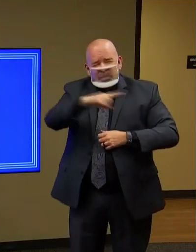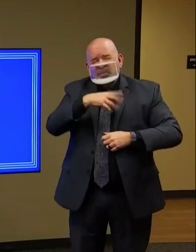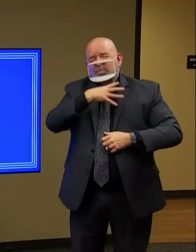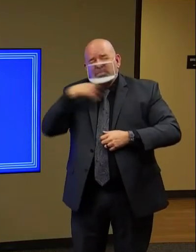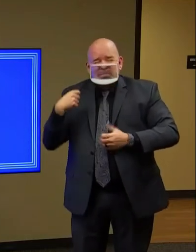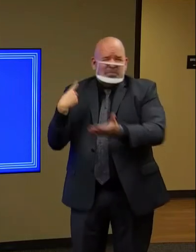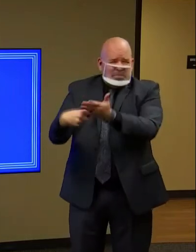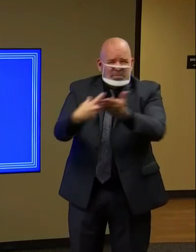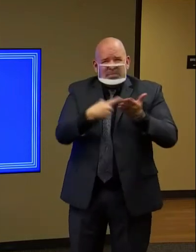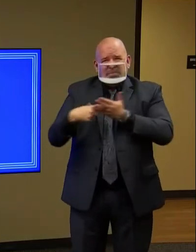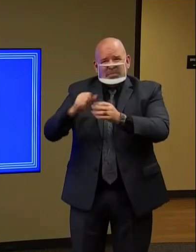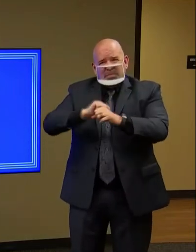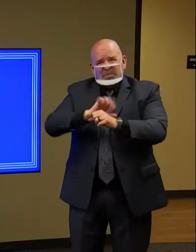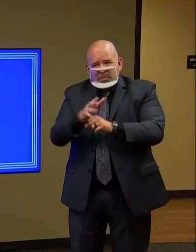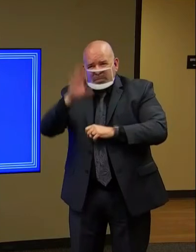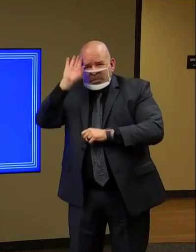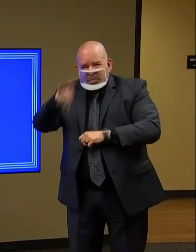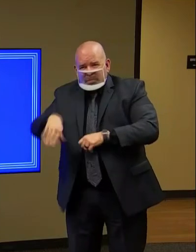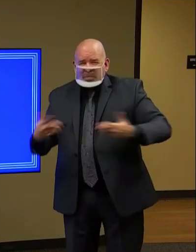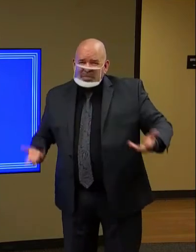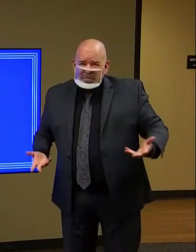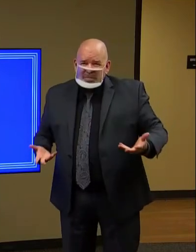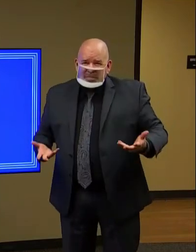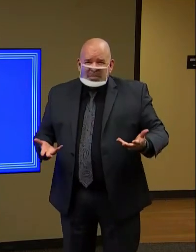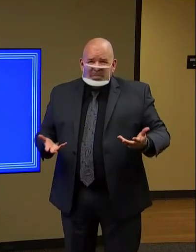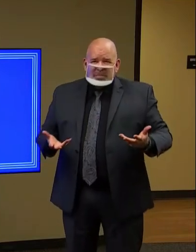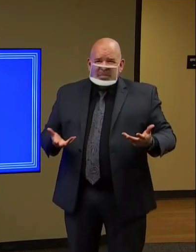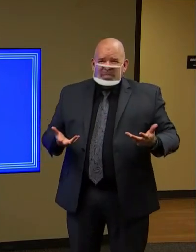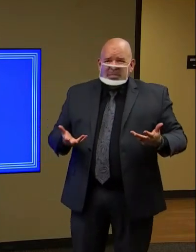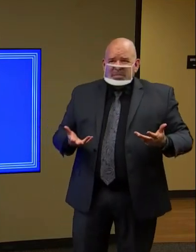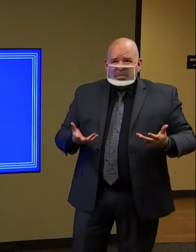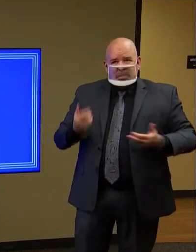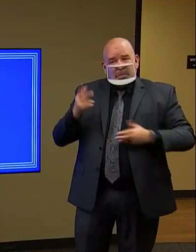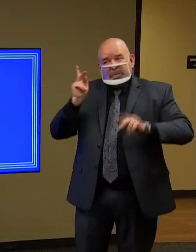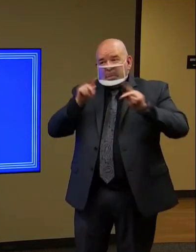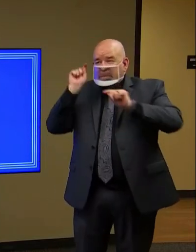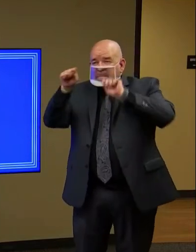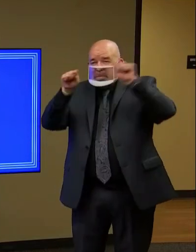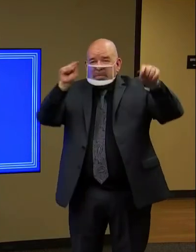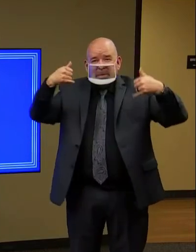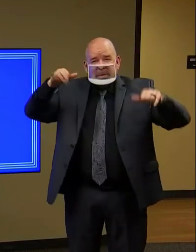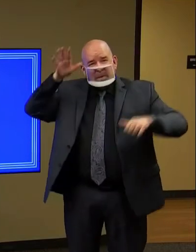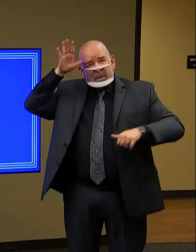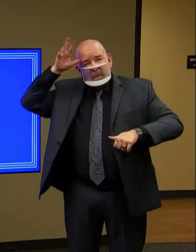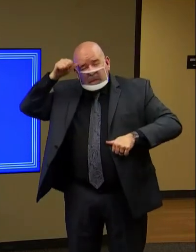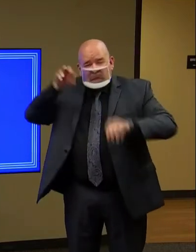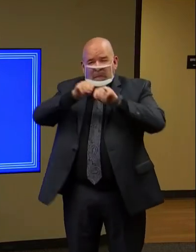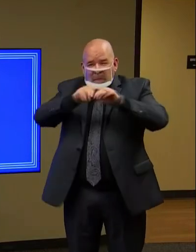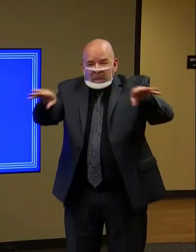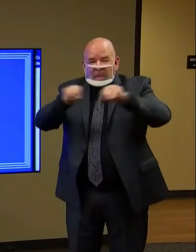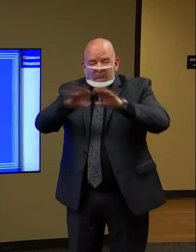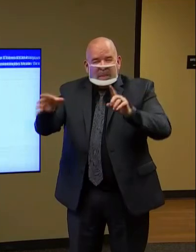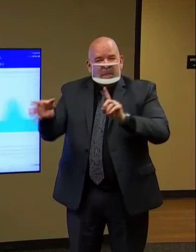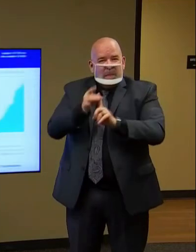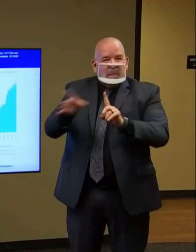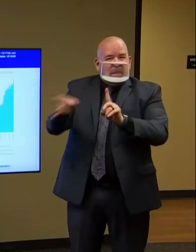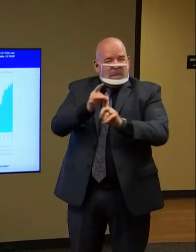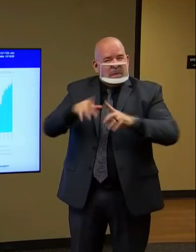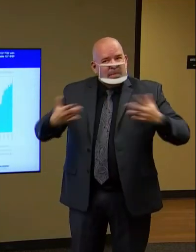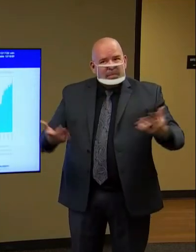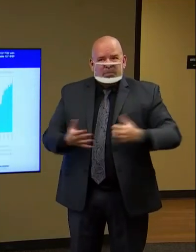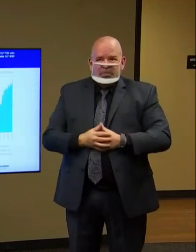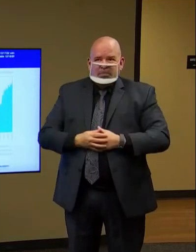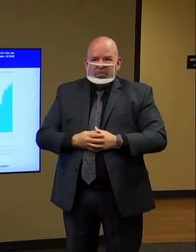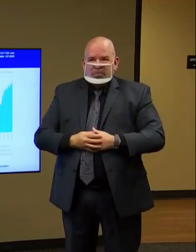does not care and is not tired of us. Now, UT has updated their modeling slides